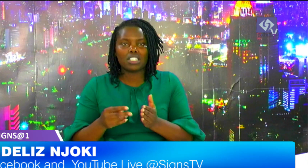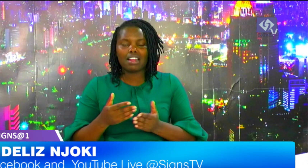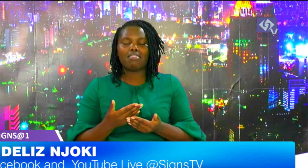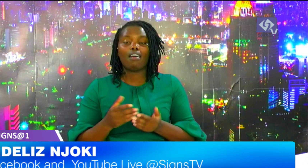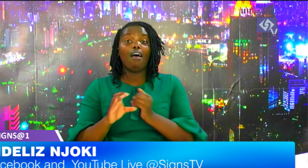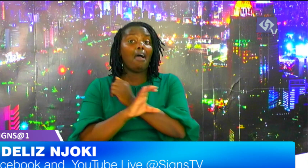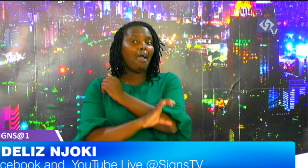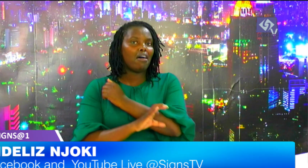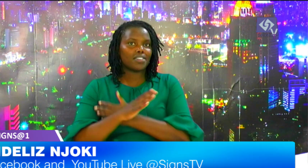projects countrywide.